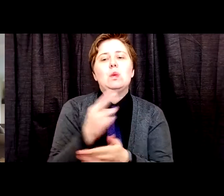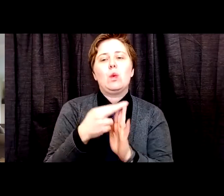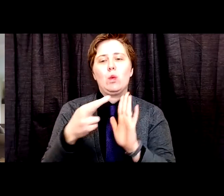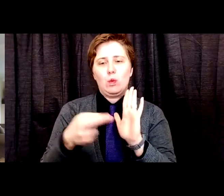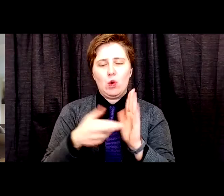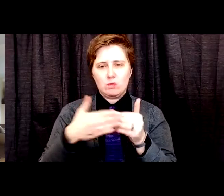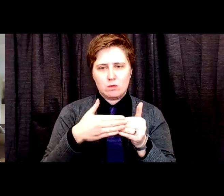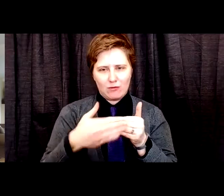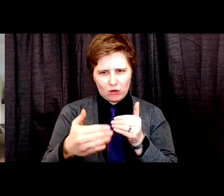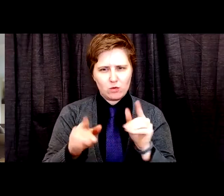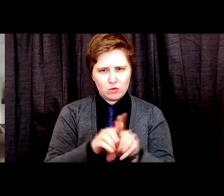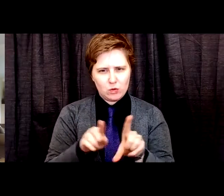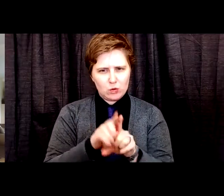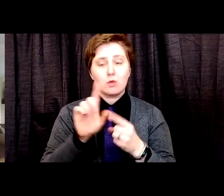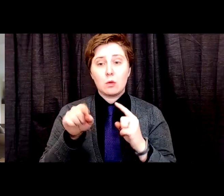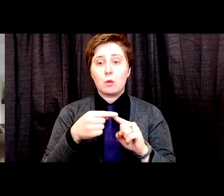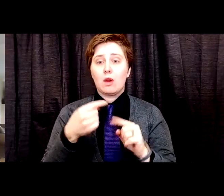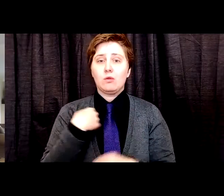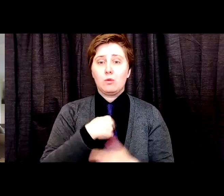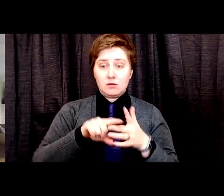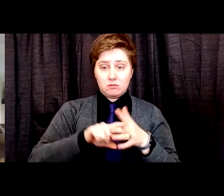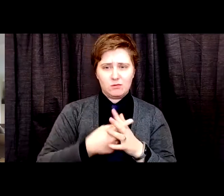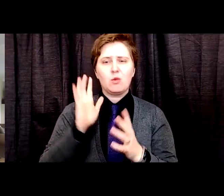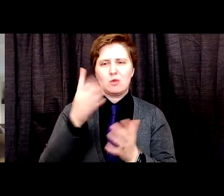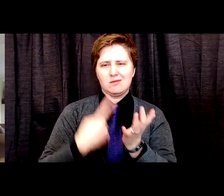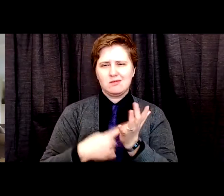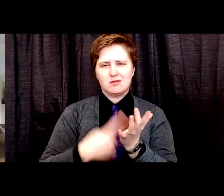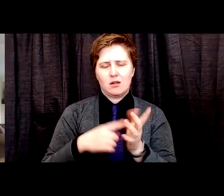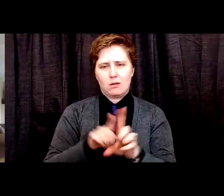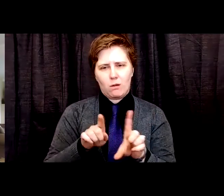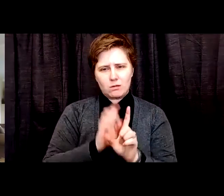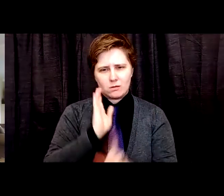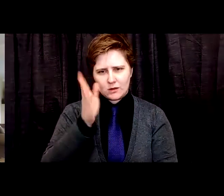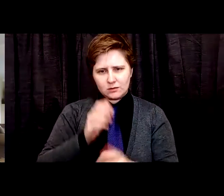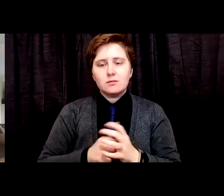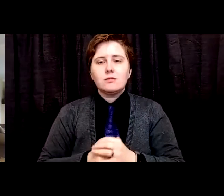move forward. So as soon as we begin, we'll talk a little bit about that as well.